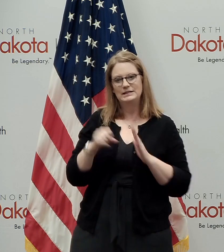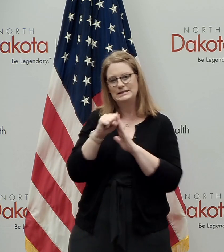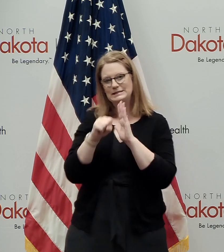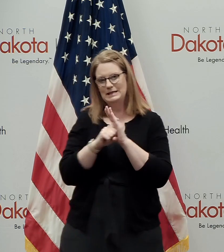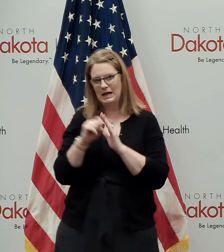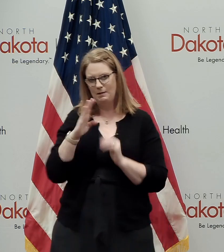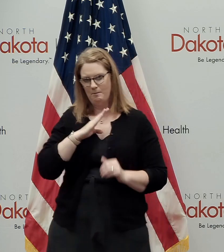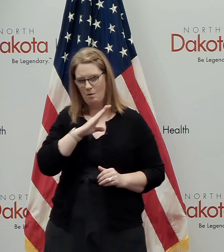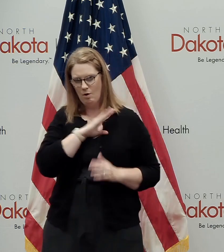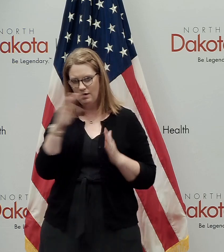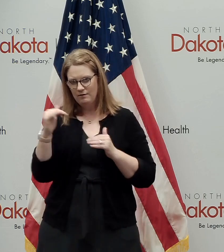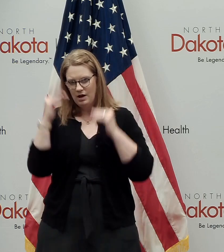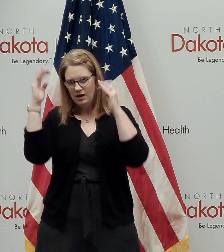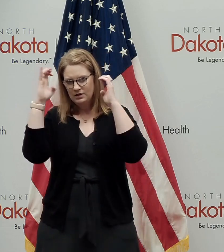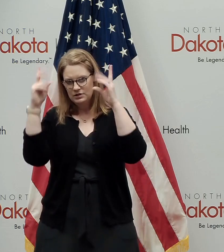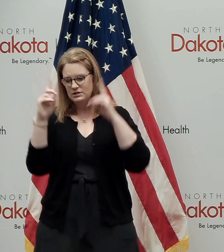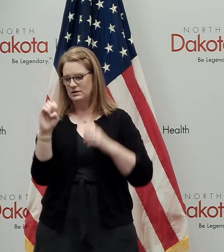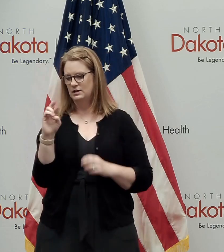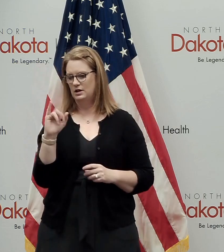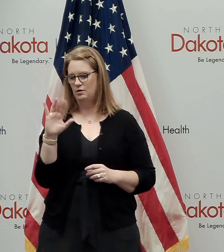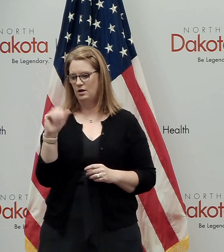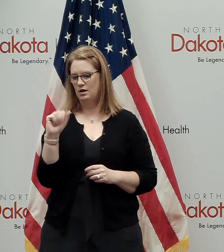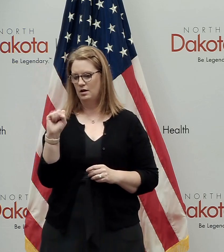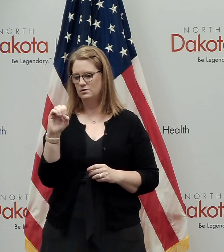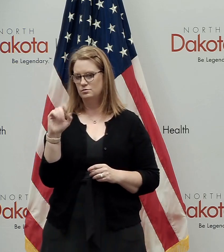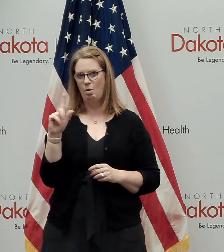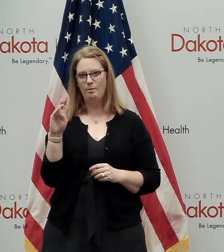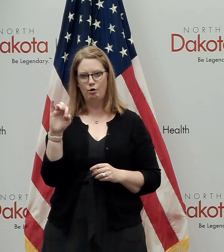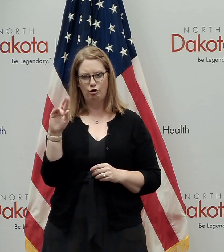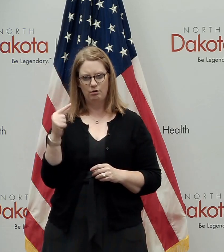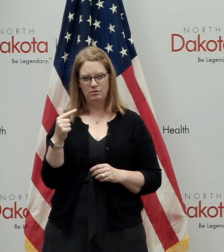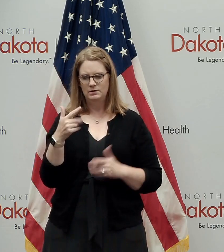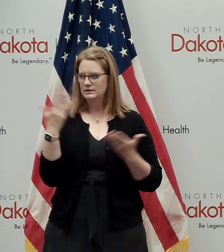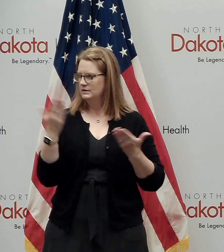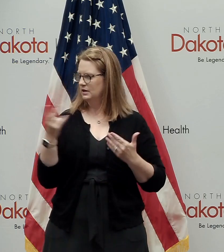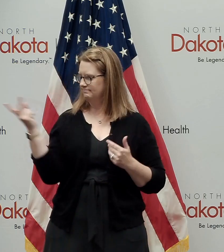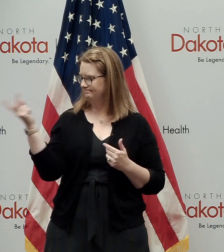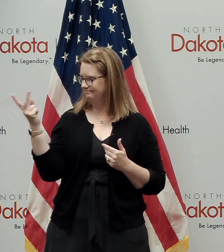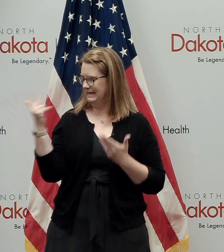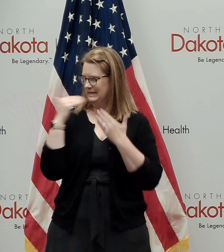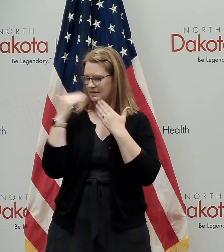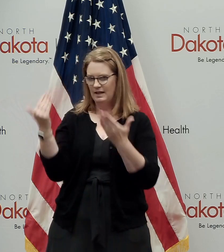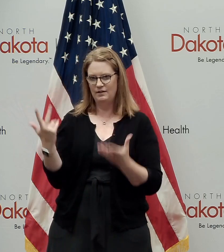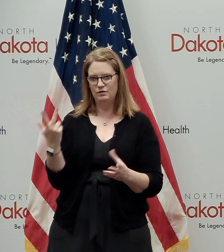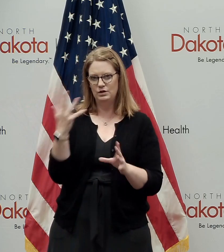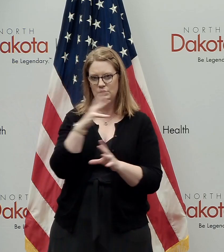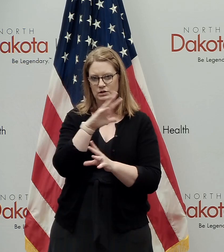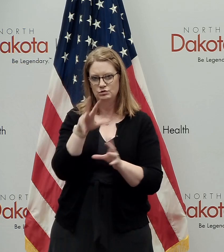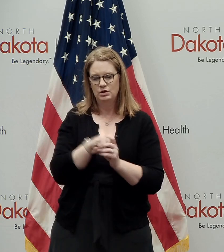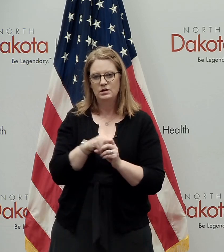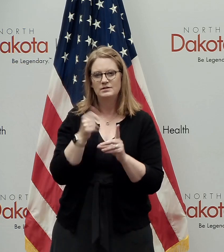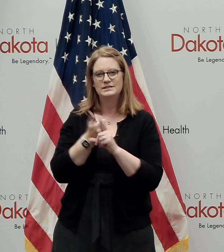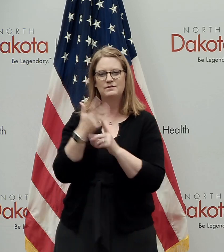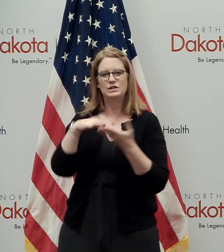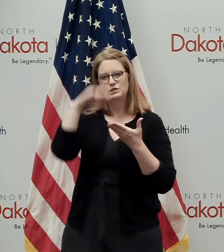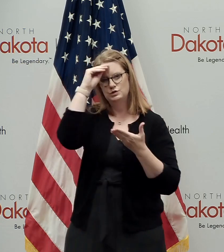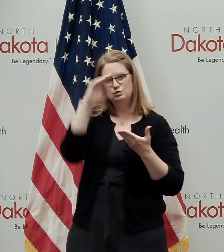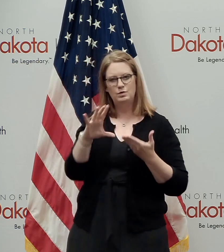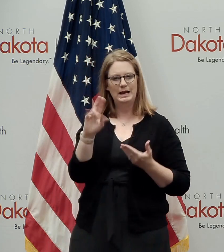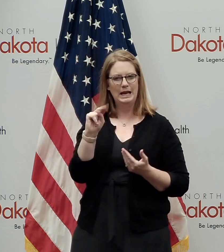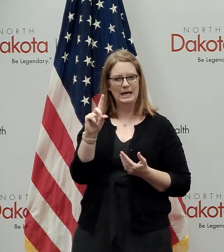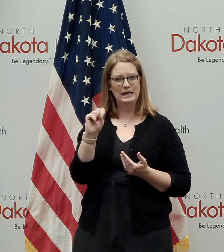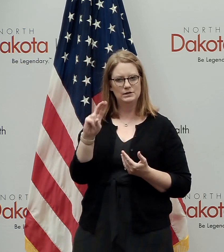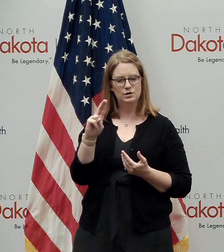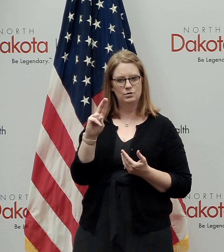Higher Education, the student member, Erica Solberg, is here today. So thank you for joining us. She's a student at NDSU,